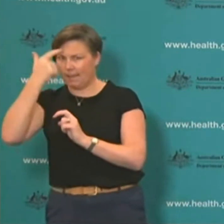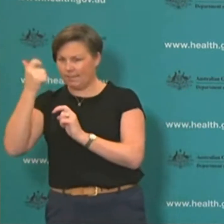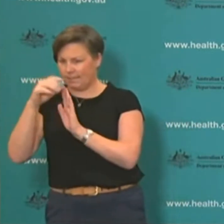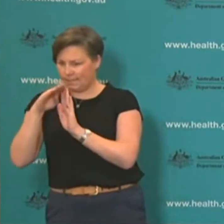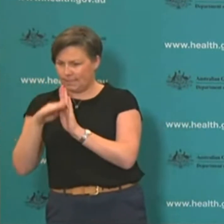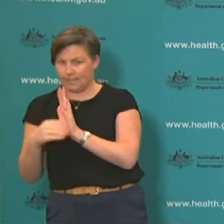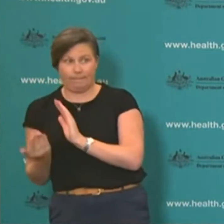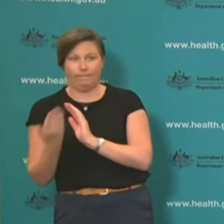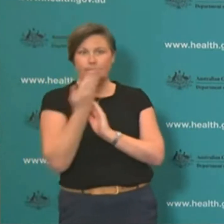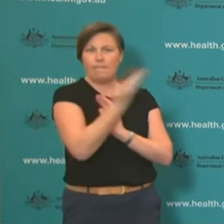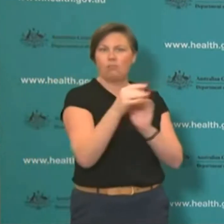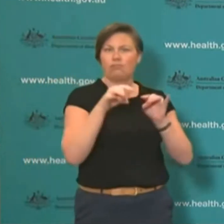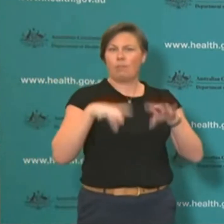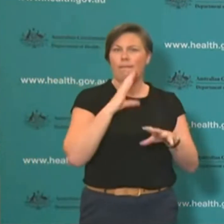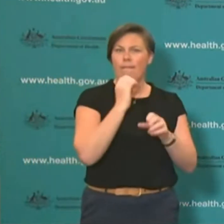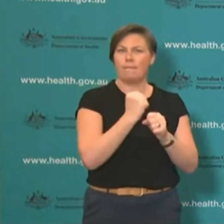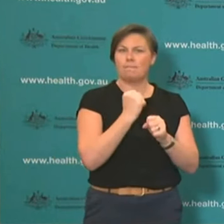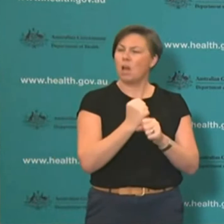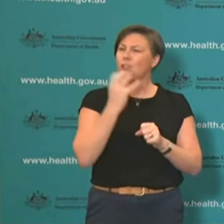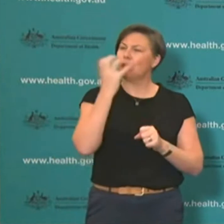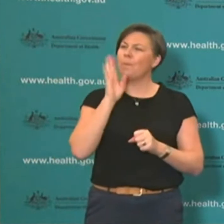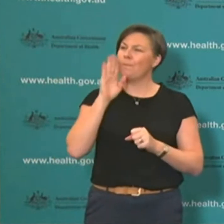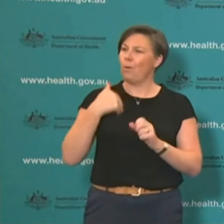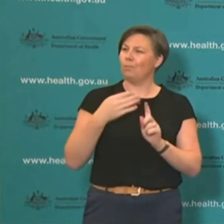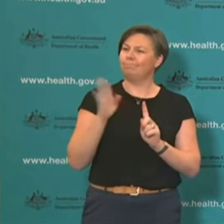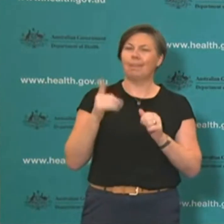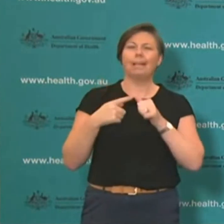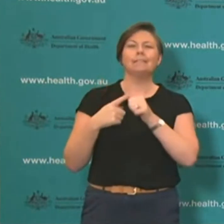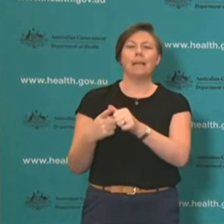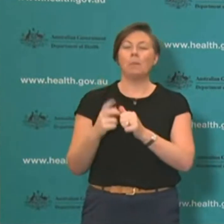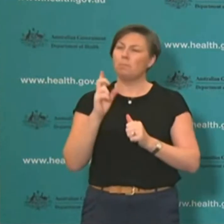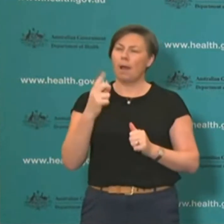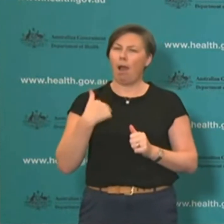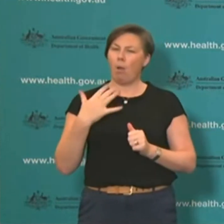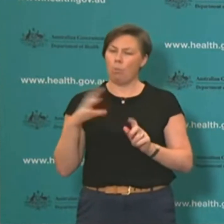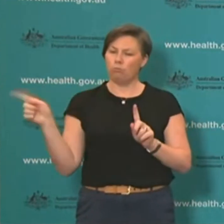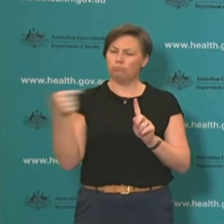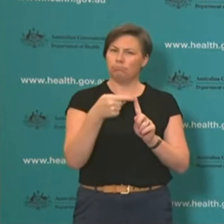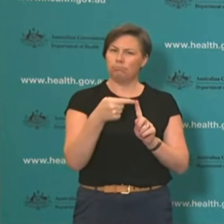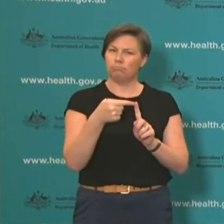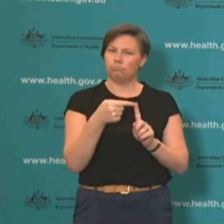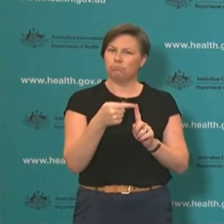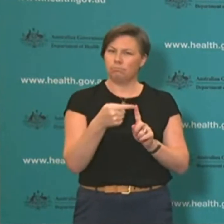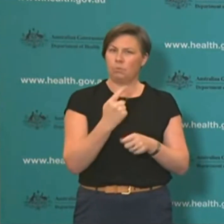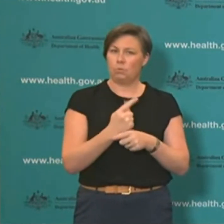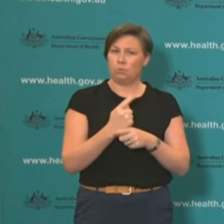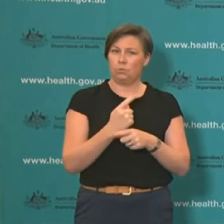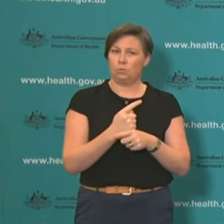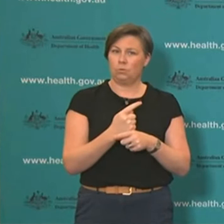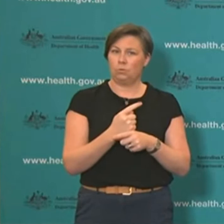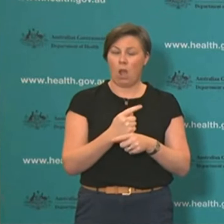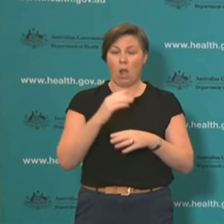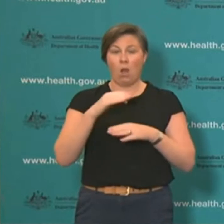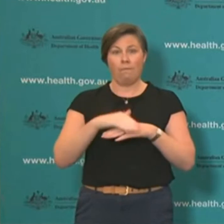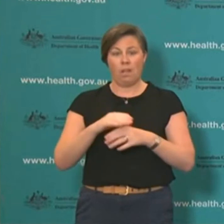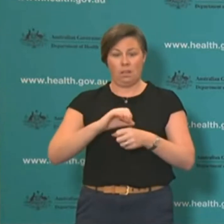attention back, though, and I'm sorry I didn't fully answer your question on the first go, but I'd just draw your attention back to the fact that when you have a